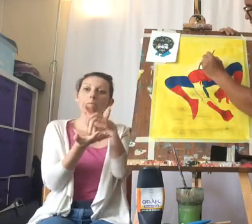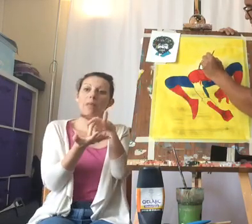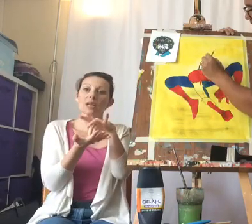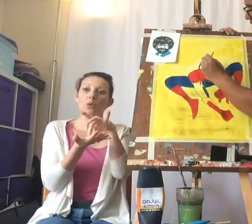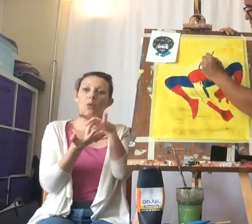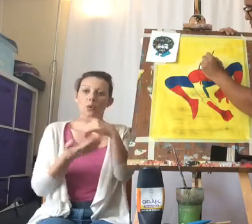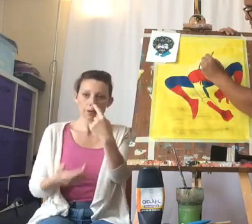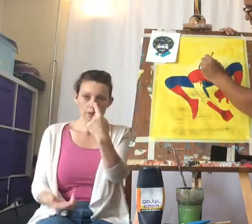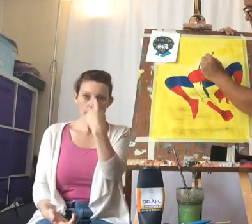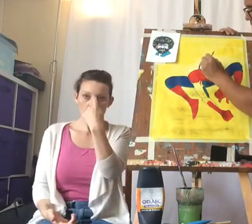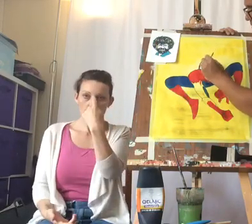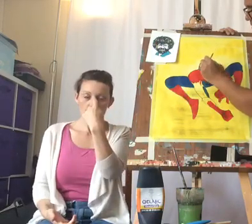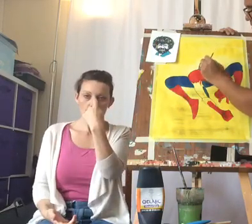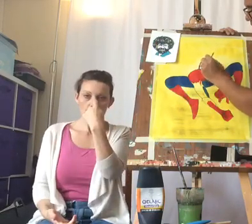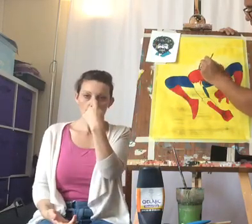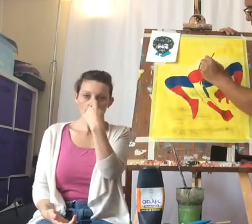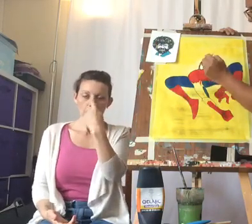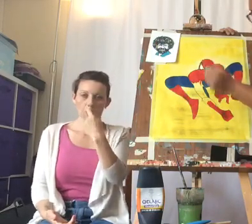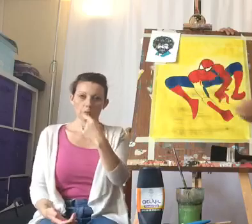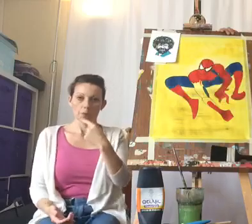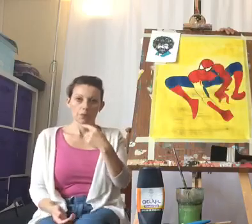really thick, stripe.